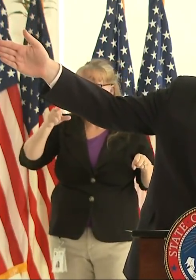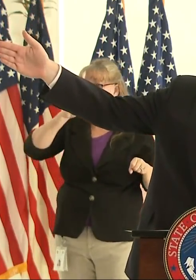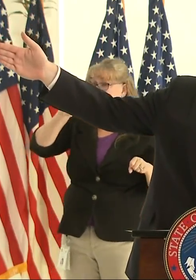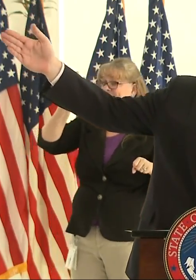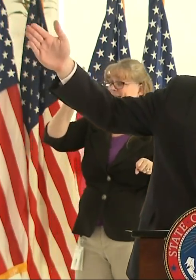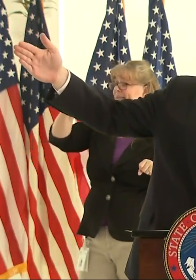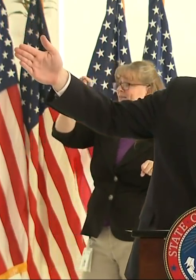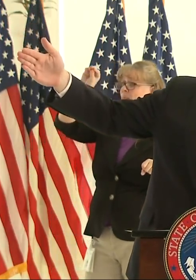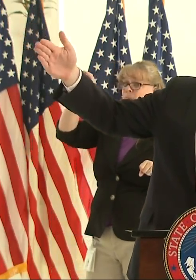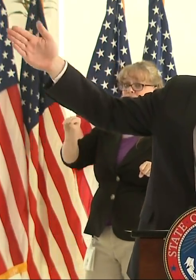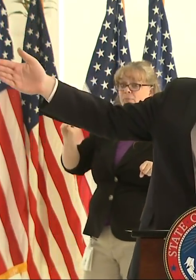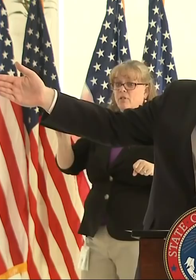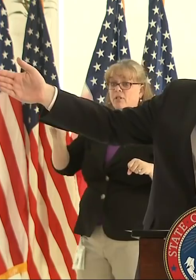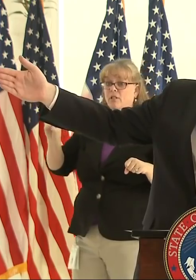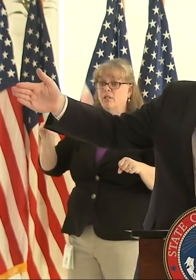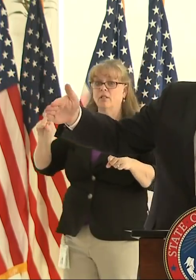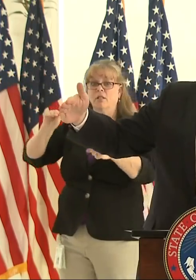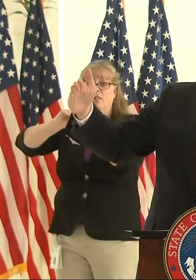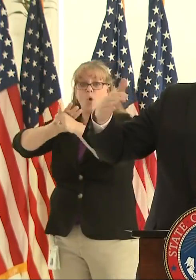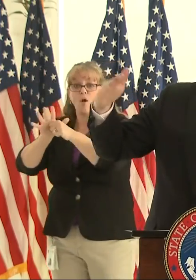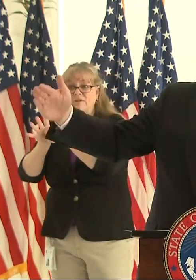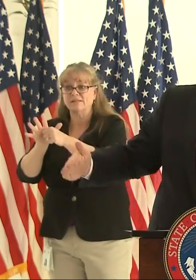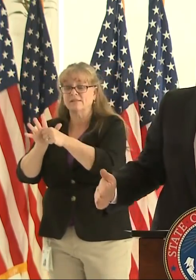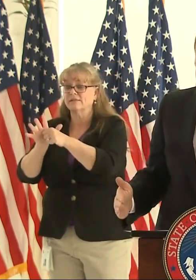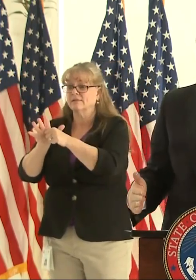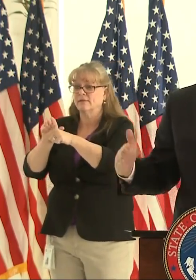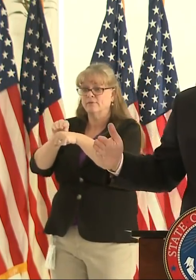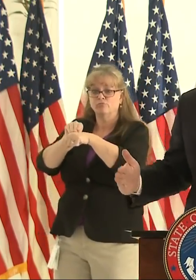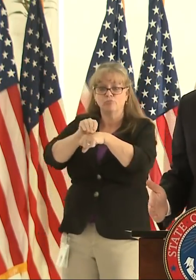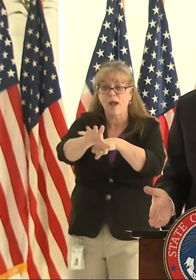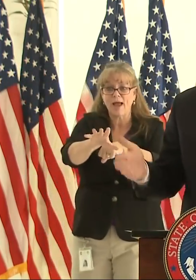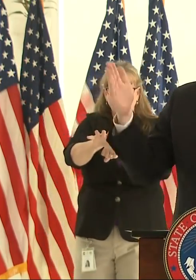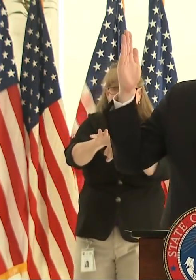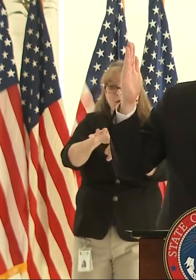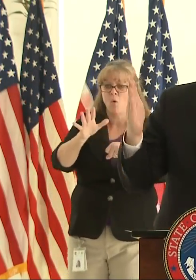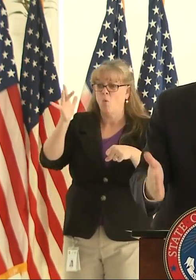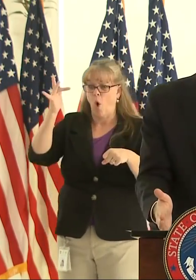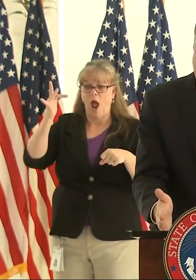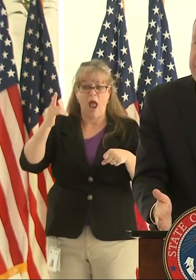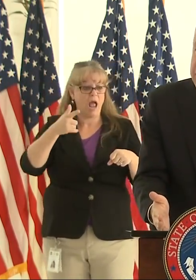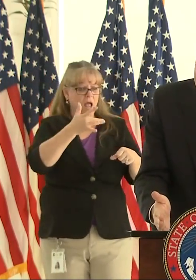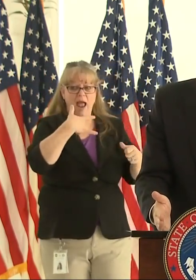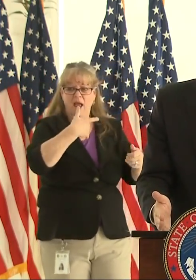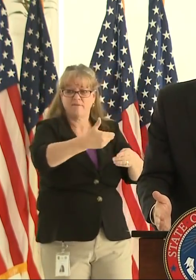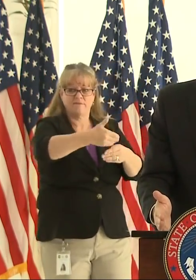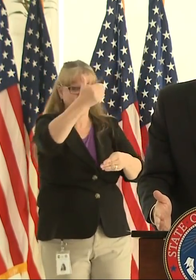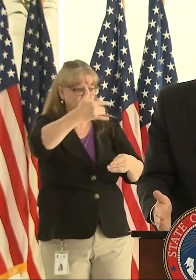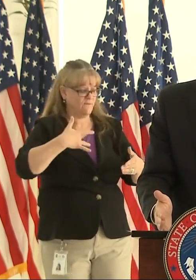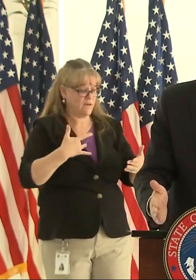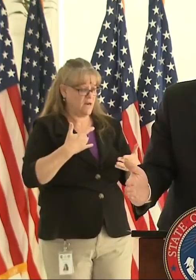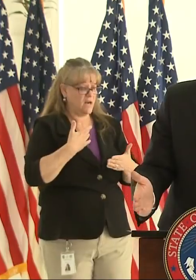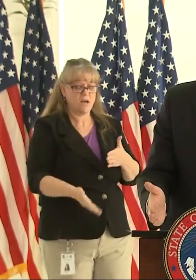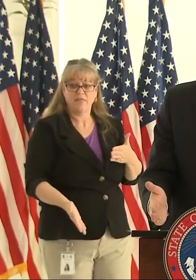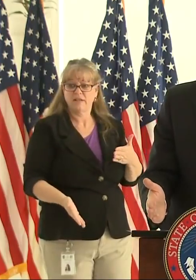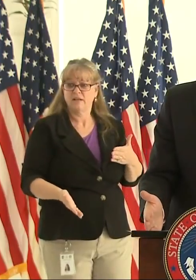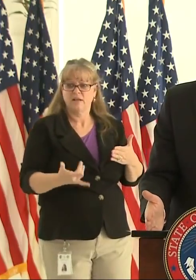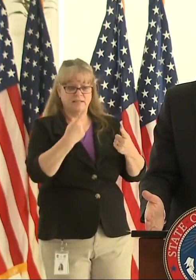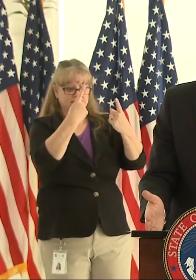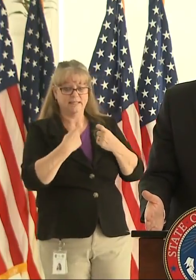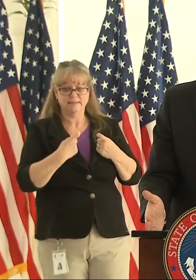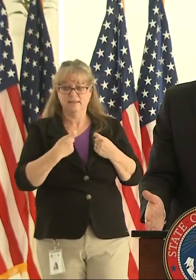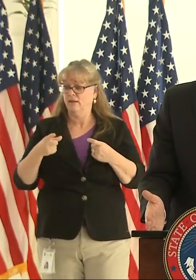might have this virus than we think and are spreading it, and we still don't know why. It's mysterious why it's deadly for some, and others